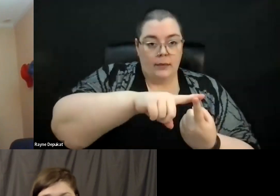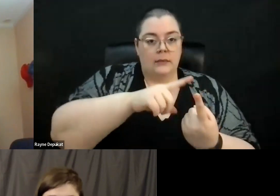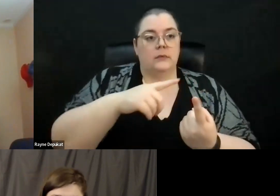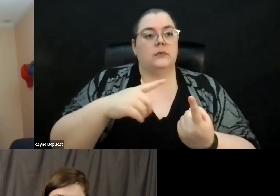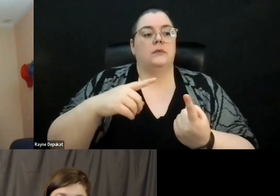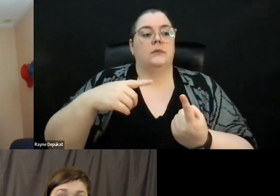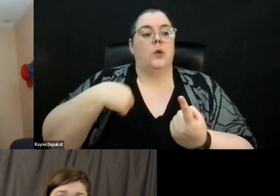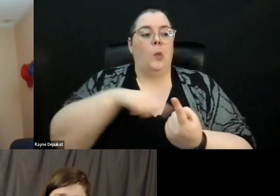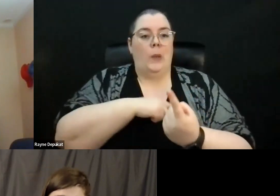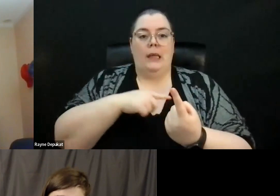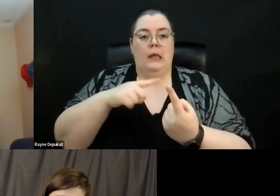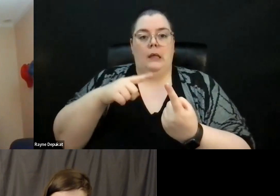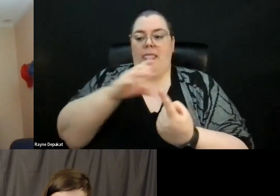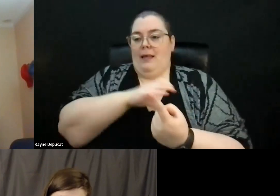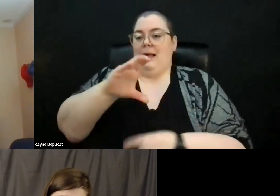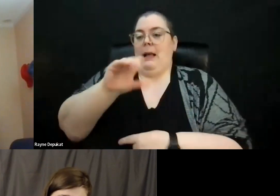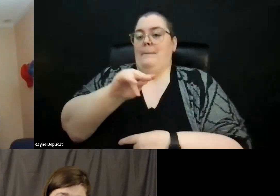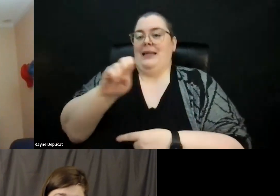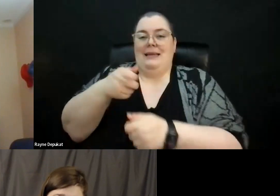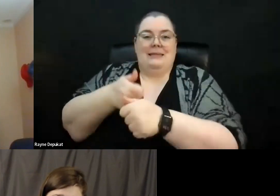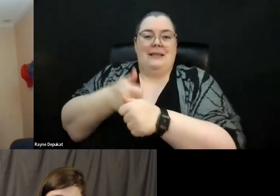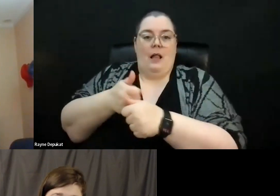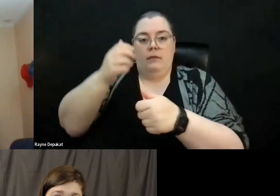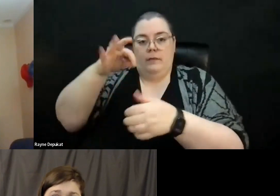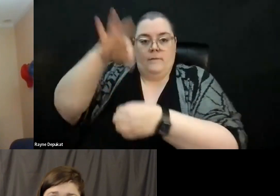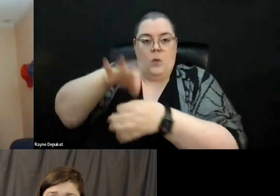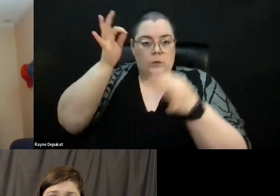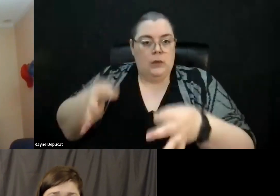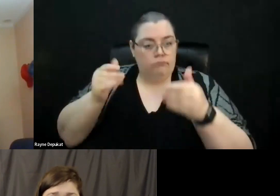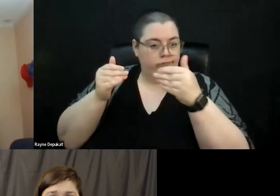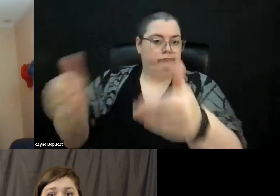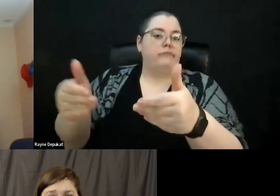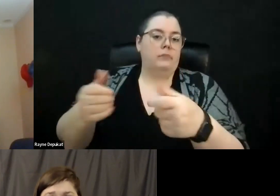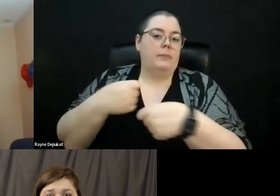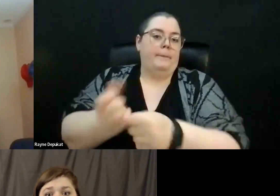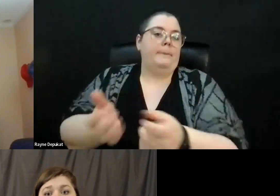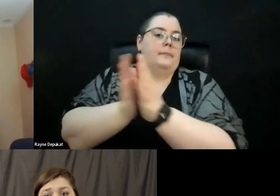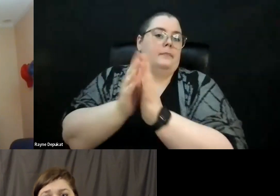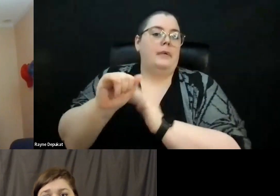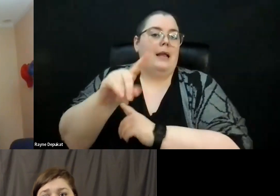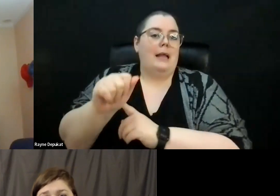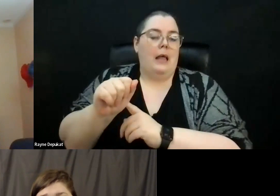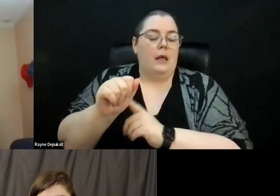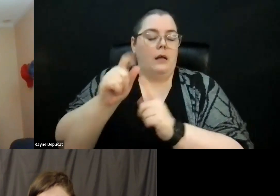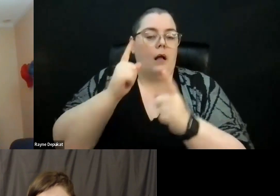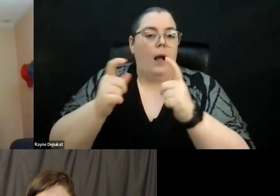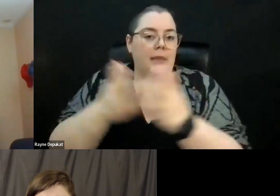rather. One of which is the committee themselves voted to decide